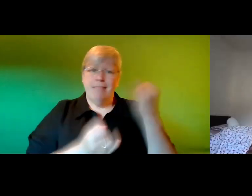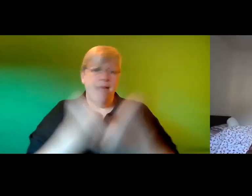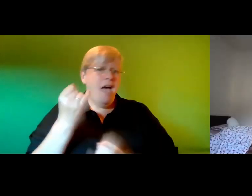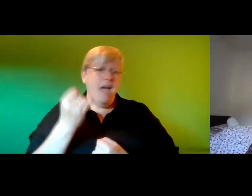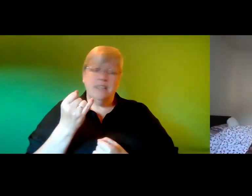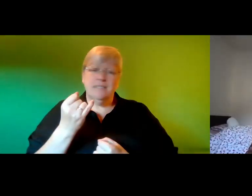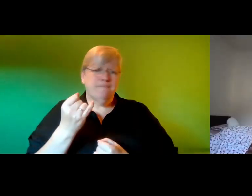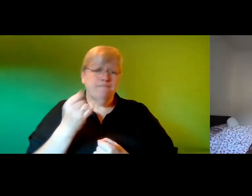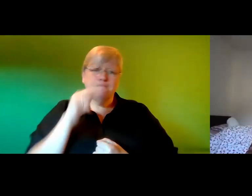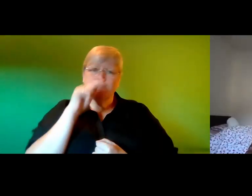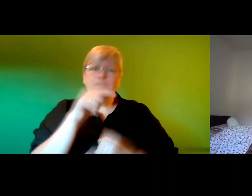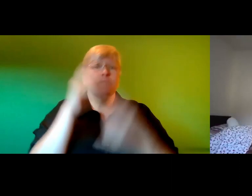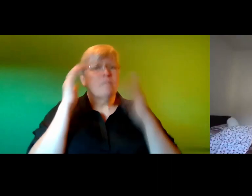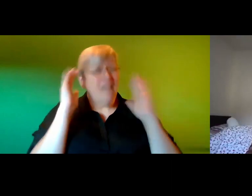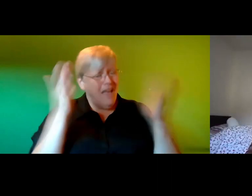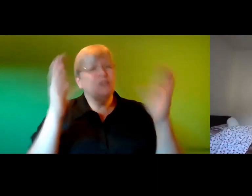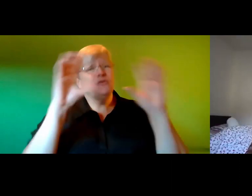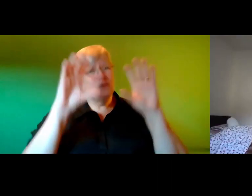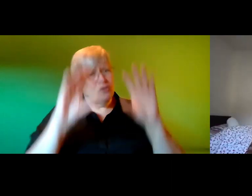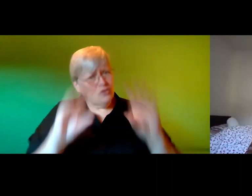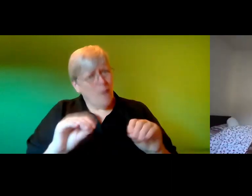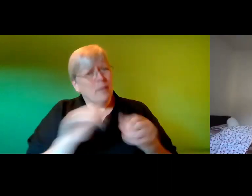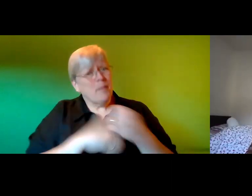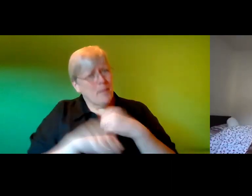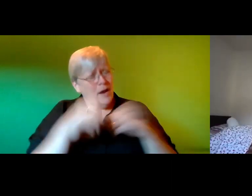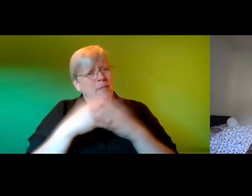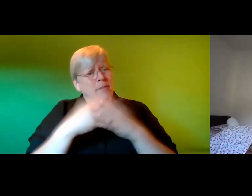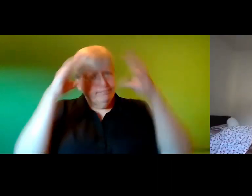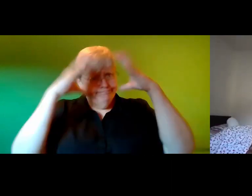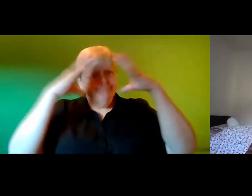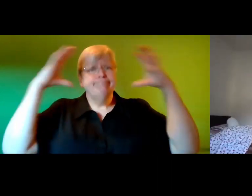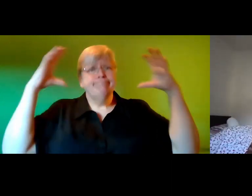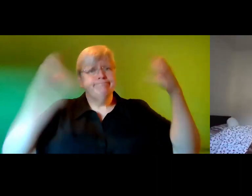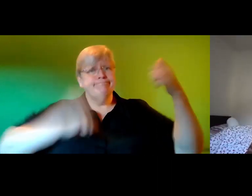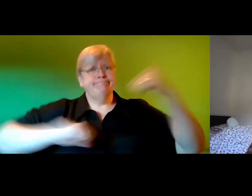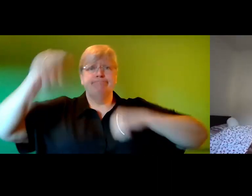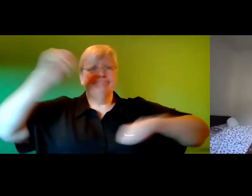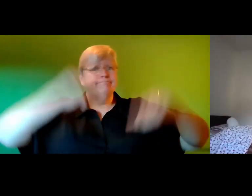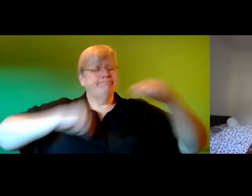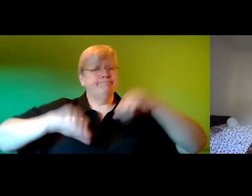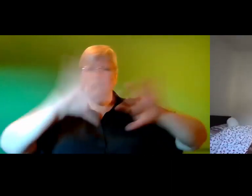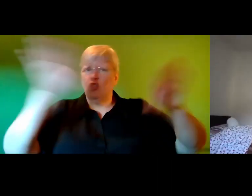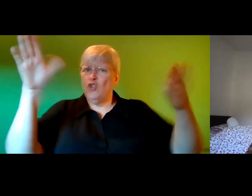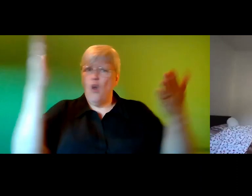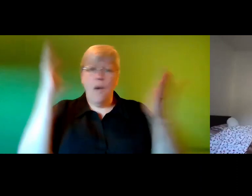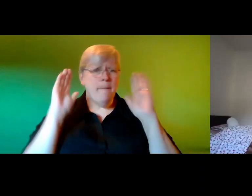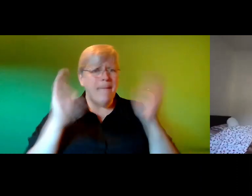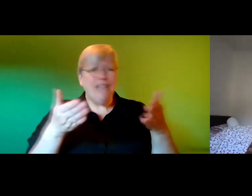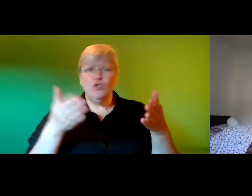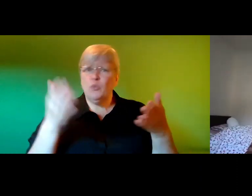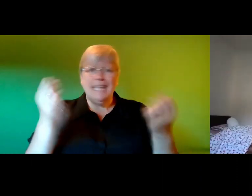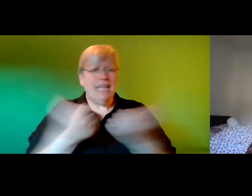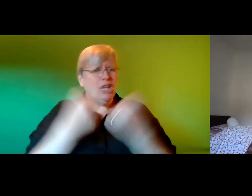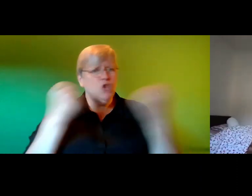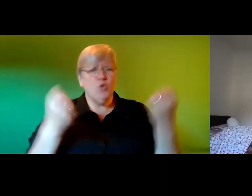was up to him to talk them down from their high and mighty state of mind some people just weren't meant to be heroes it was a fact of life